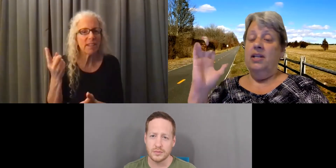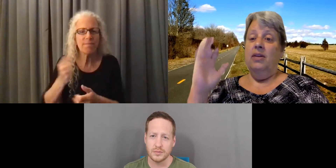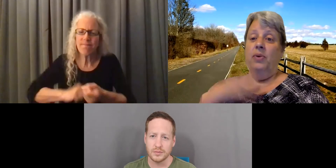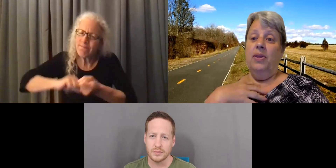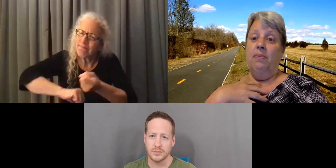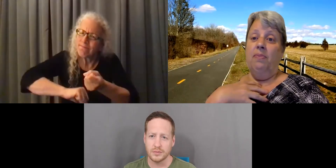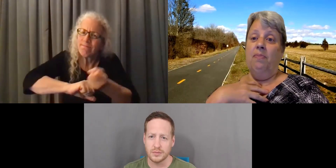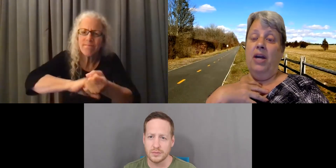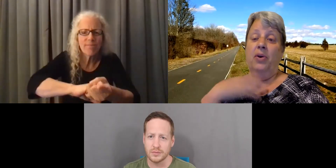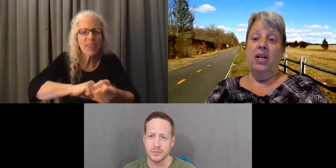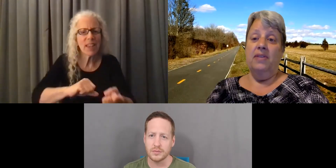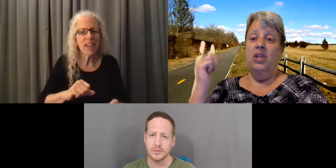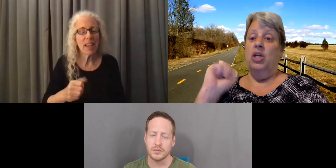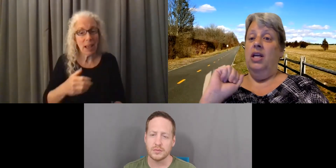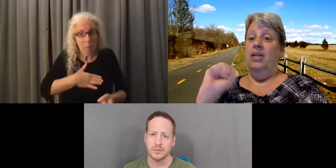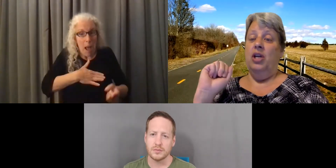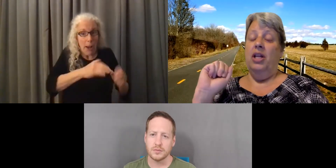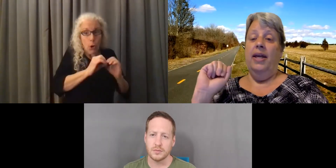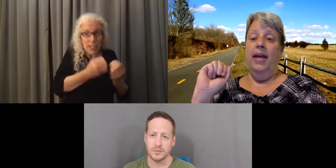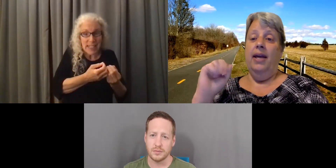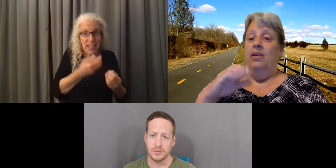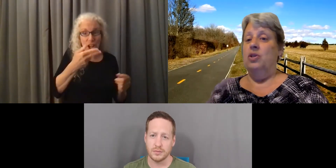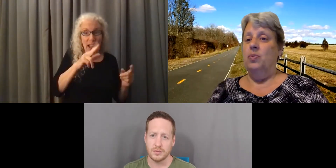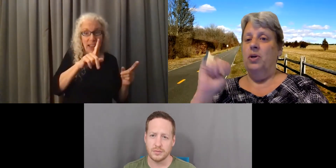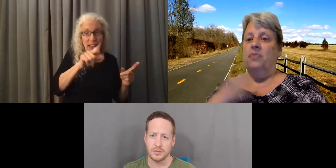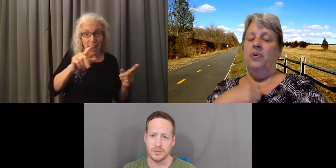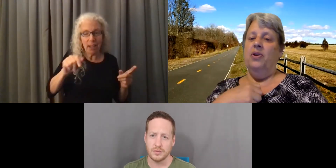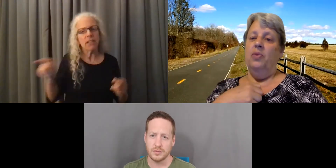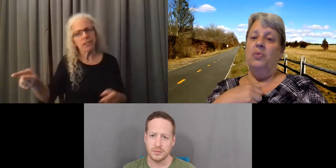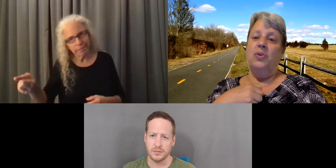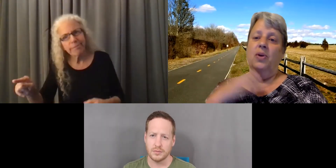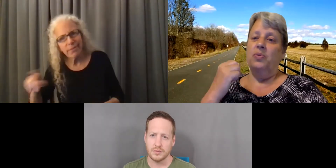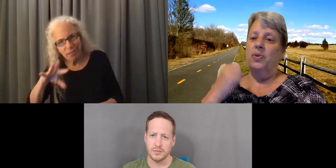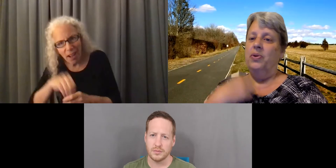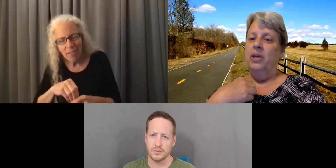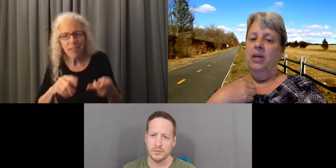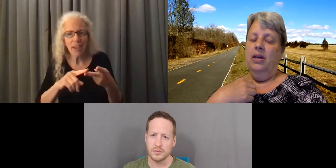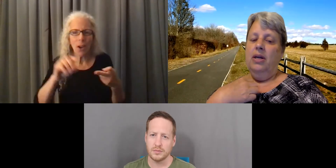with my organization, HLIA. She's worked for OSL.